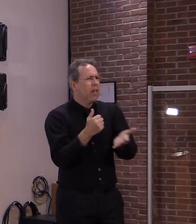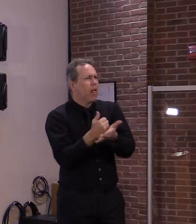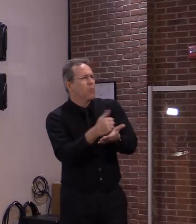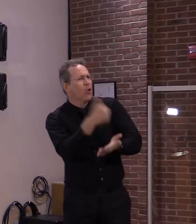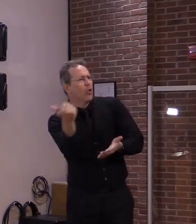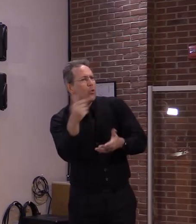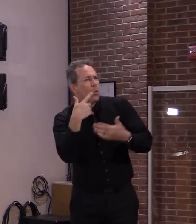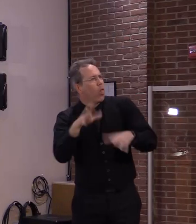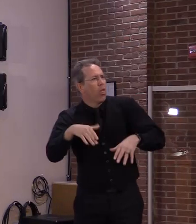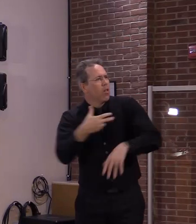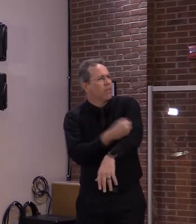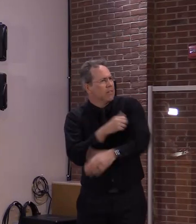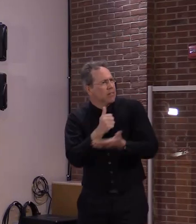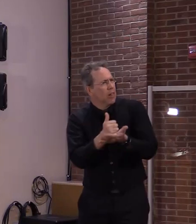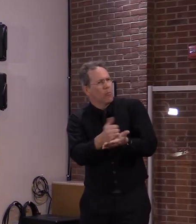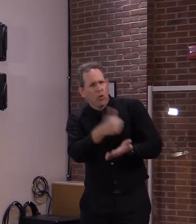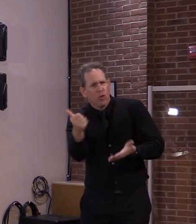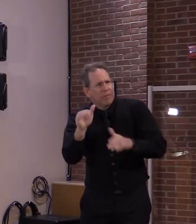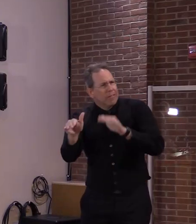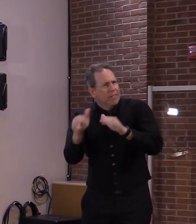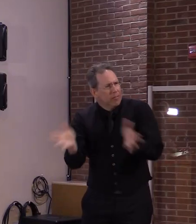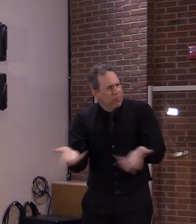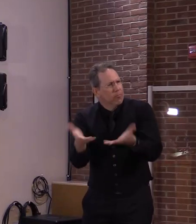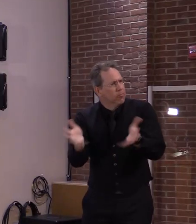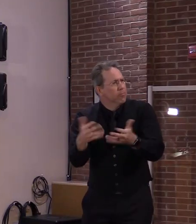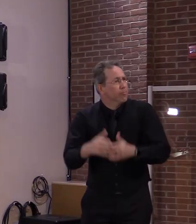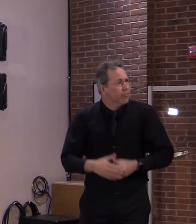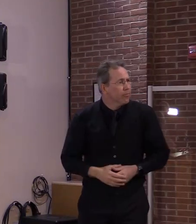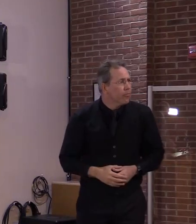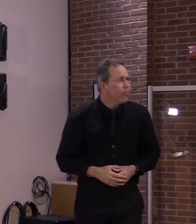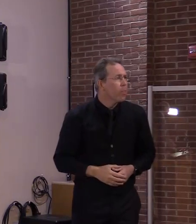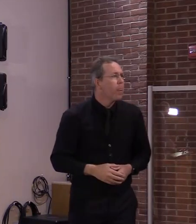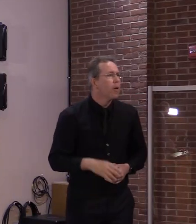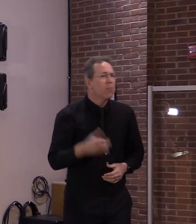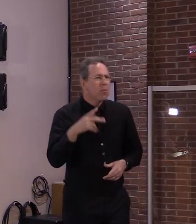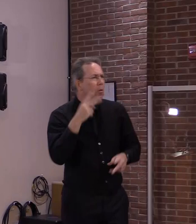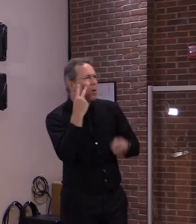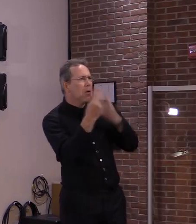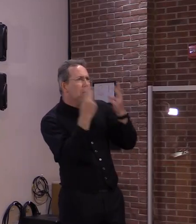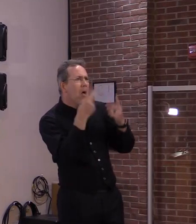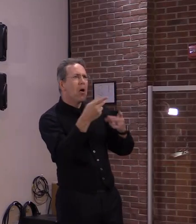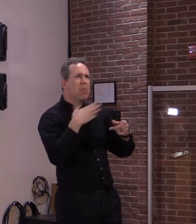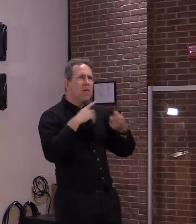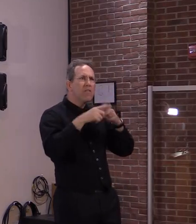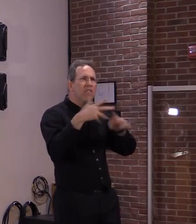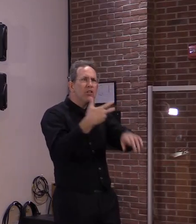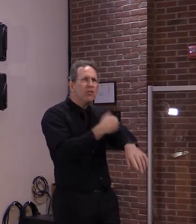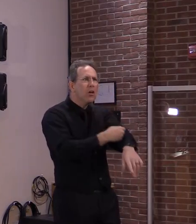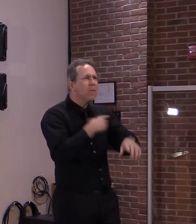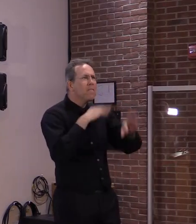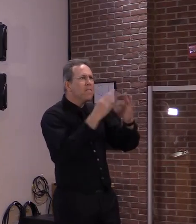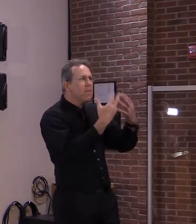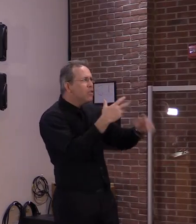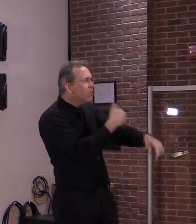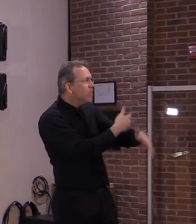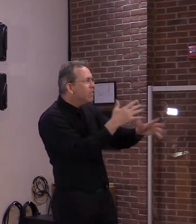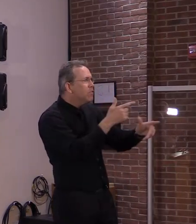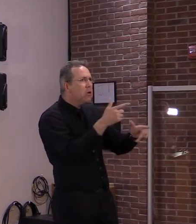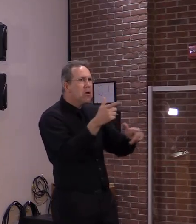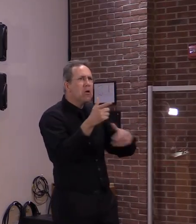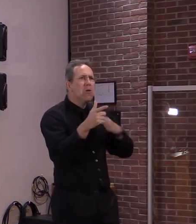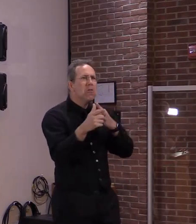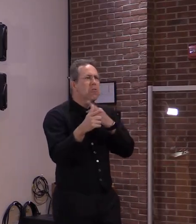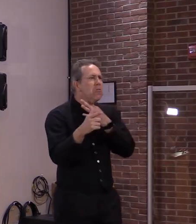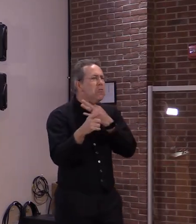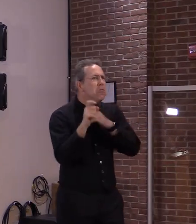about. So a lot of different strategies, some of them educational on a large scale, but most of them